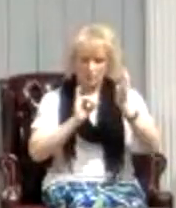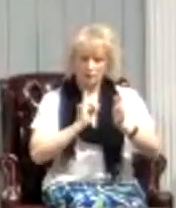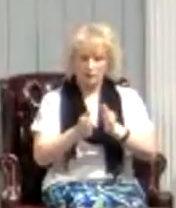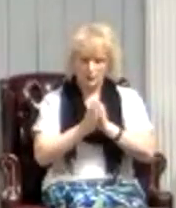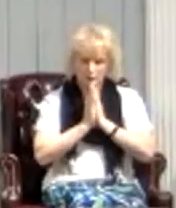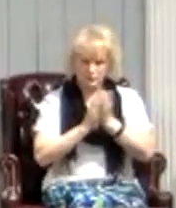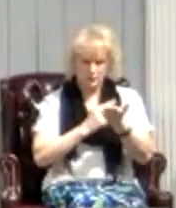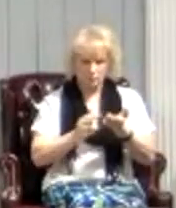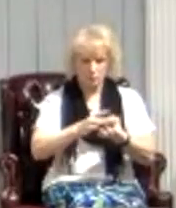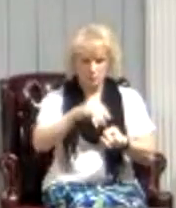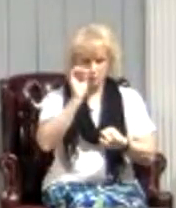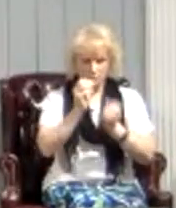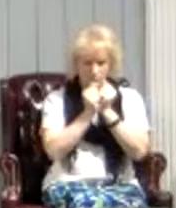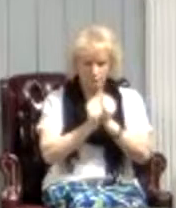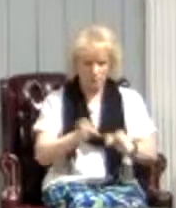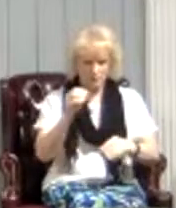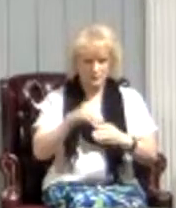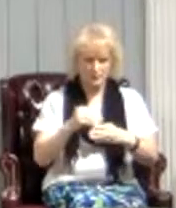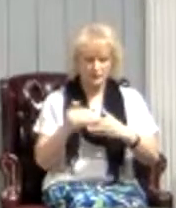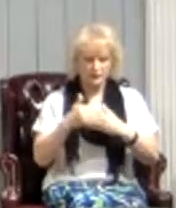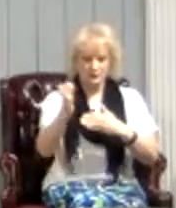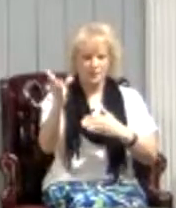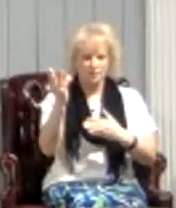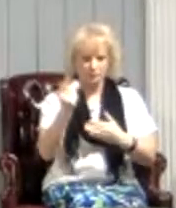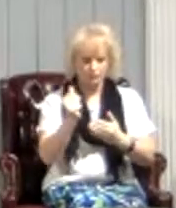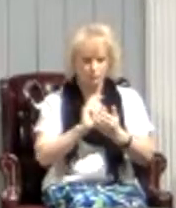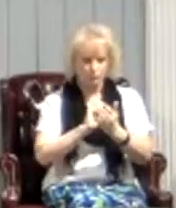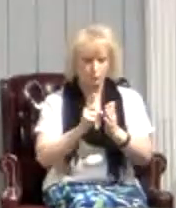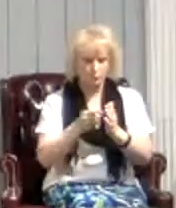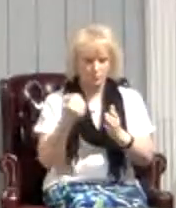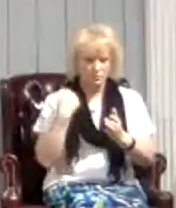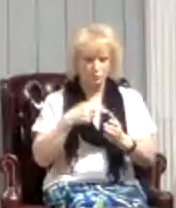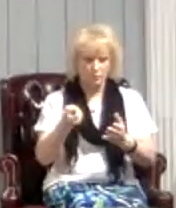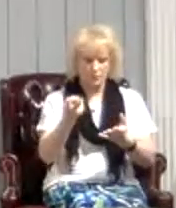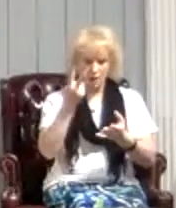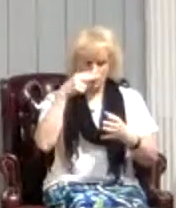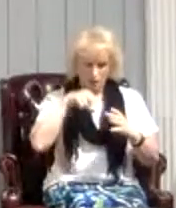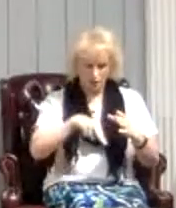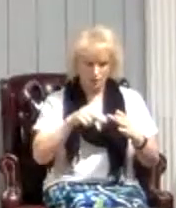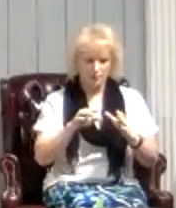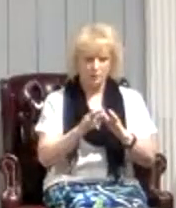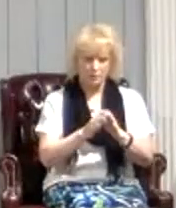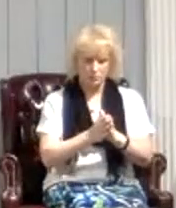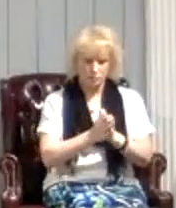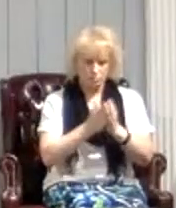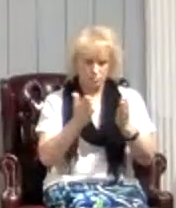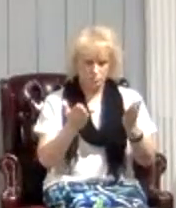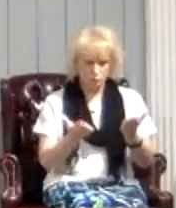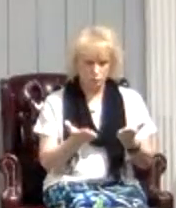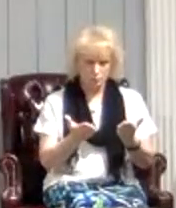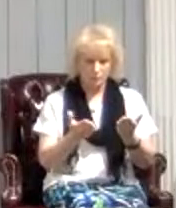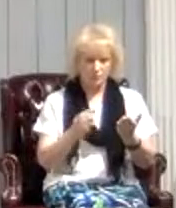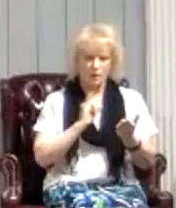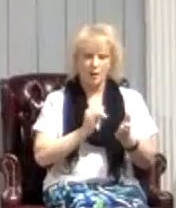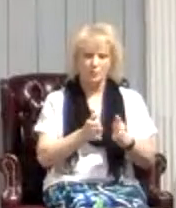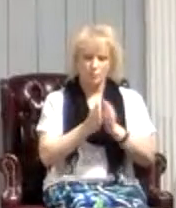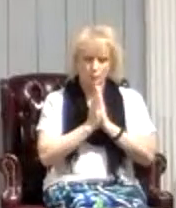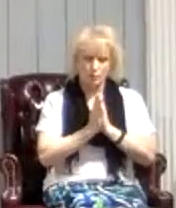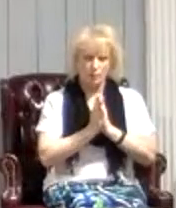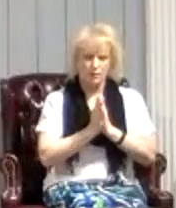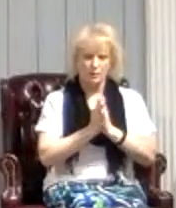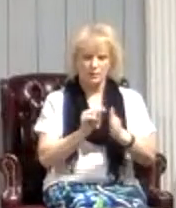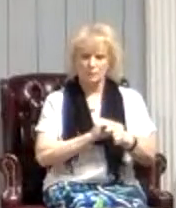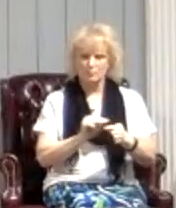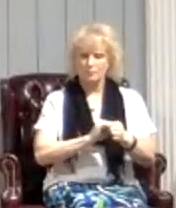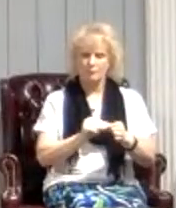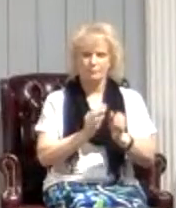bless in these next few moments as we look at the Word of God. I pray, Heavenly Father, that this message would be a blessing.